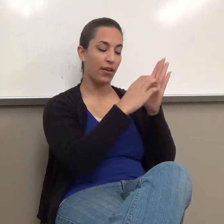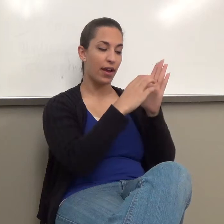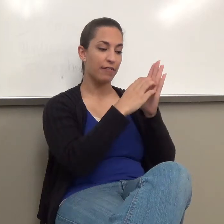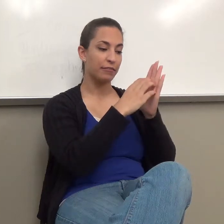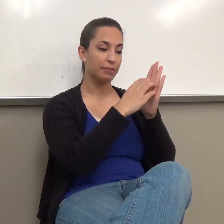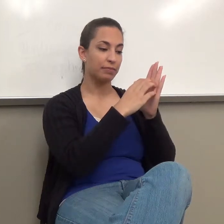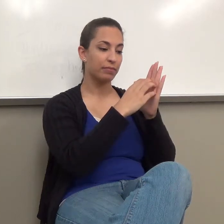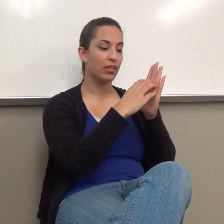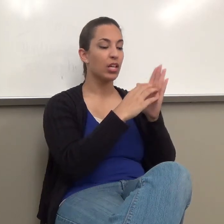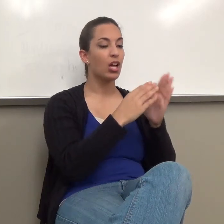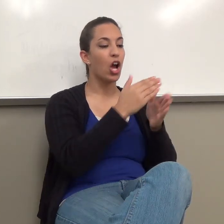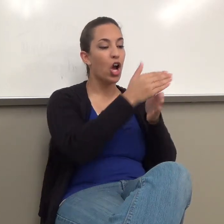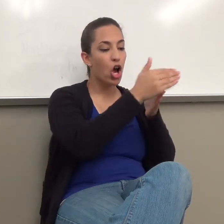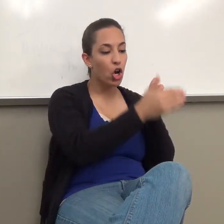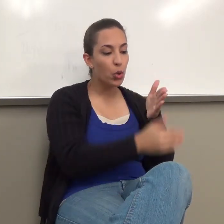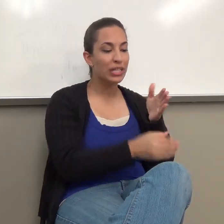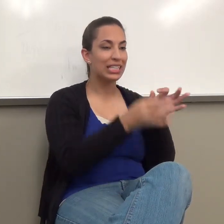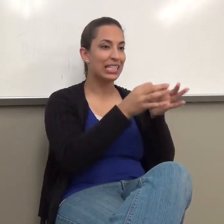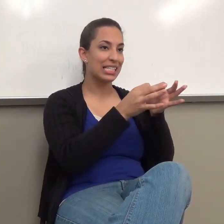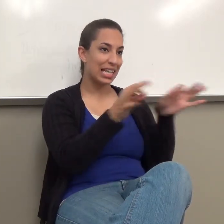a concluding sentence is optional.